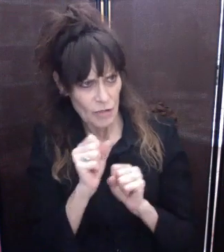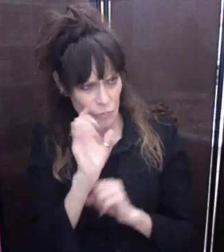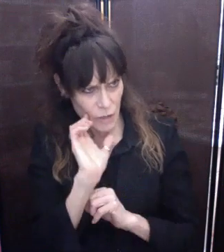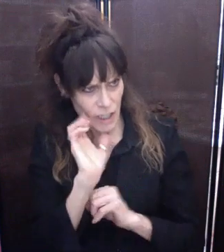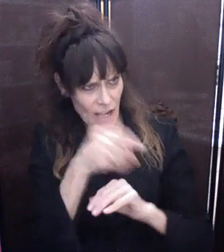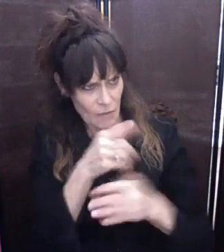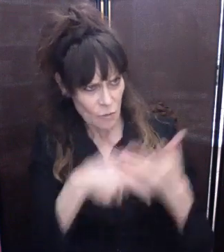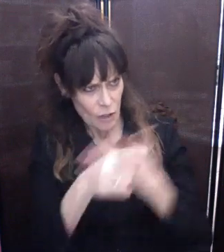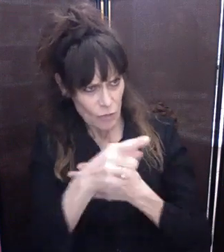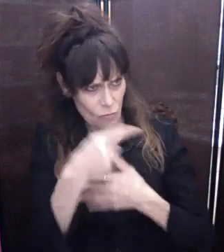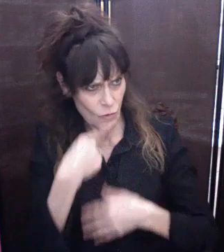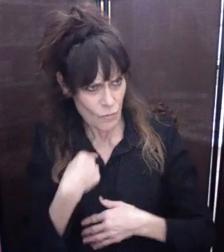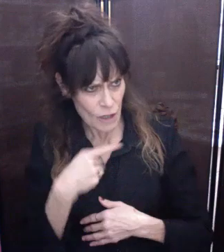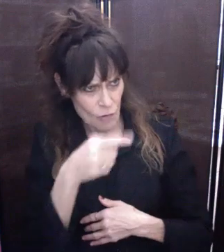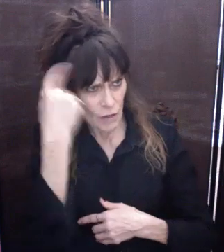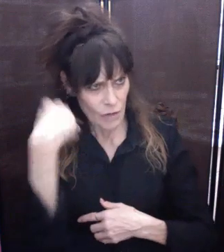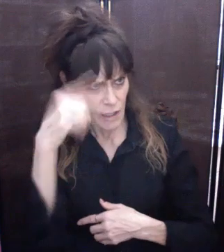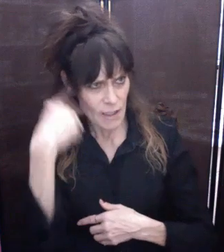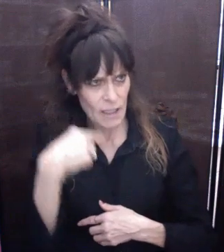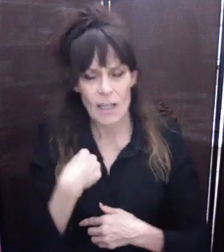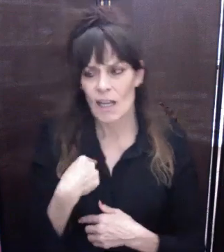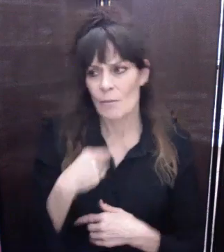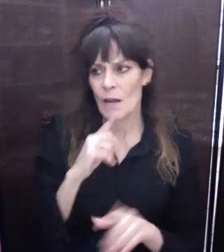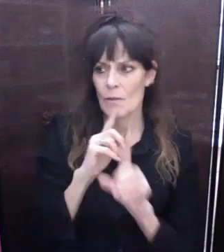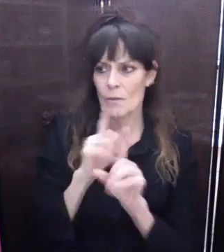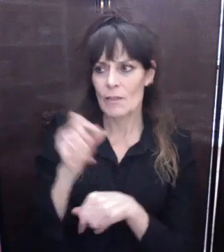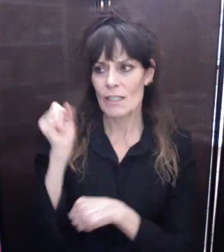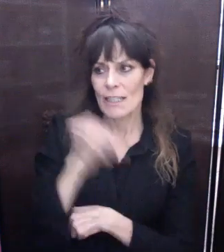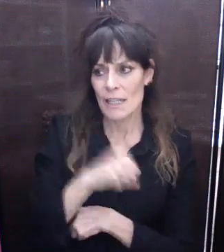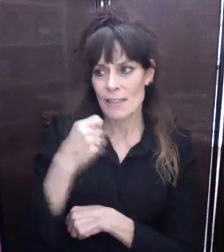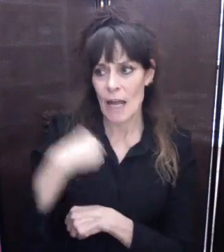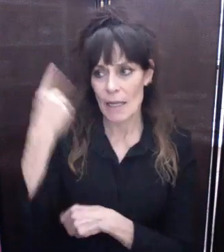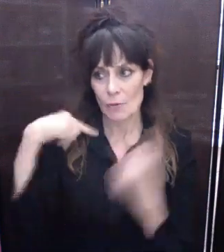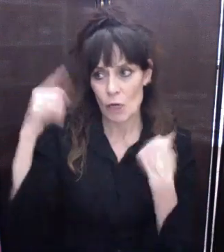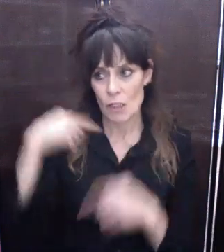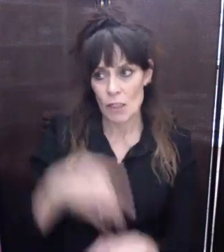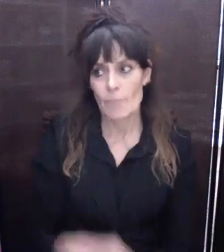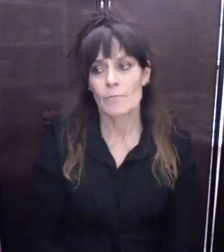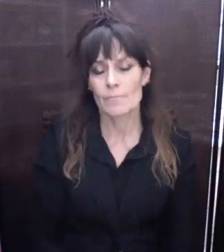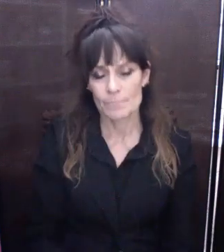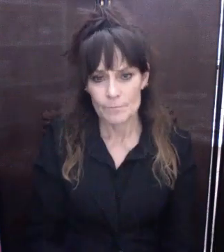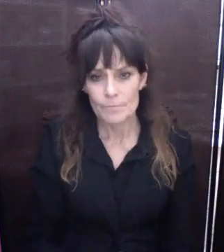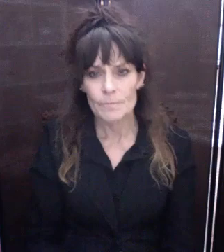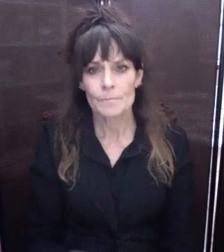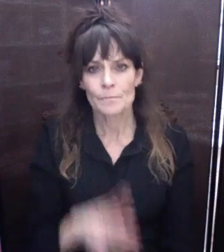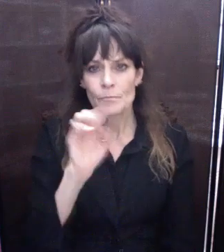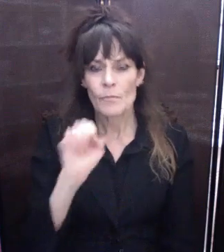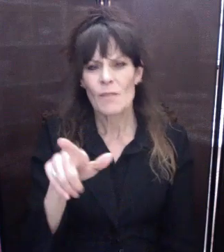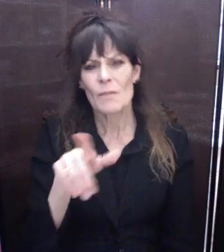crazy." And my only reply could be, "Yes, I am." Bill suffered that November